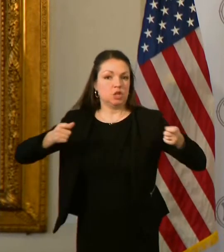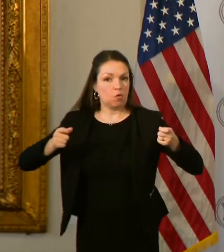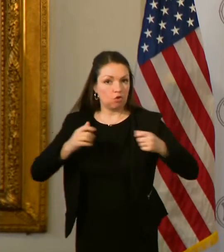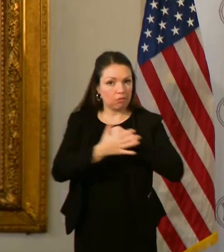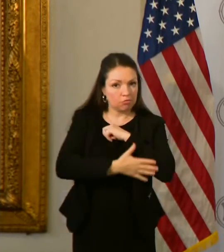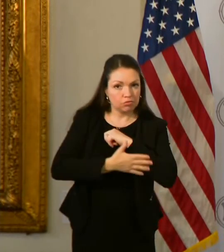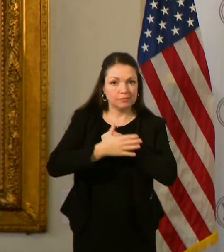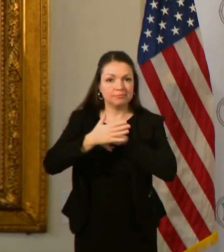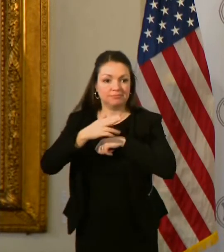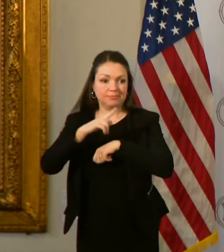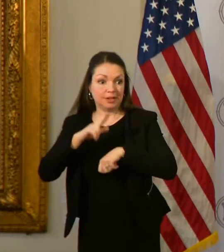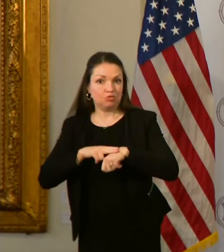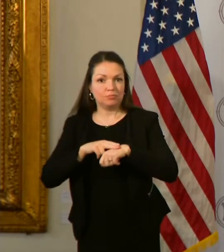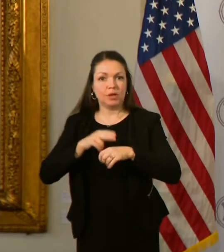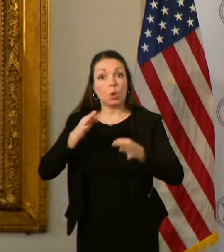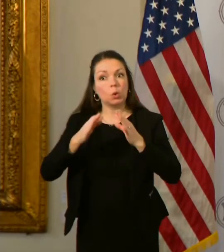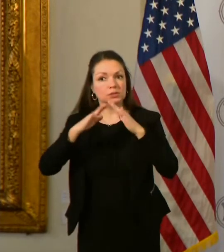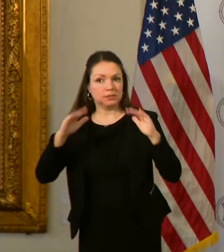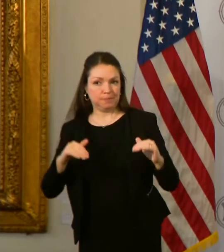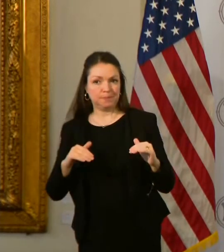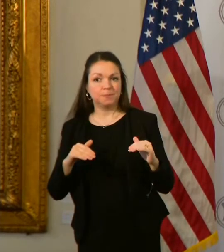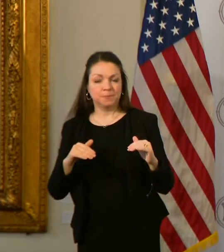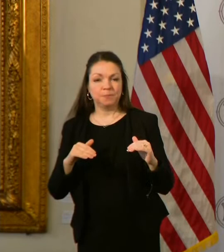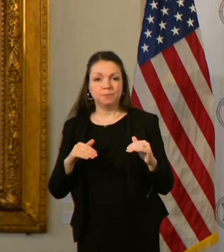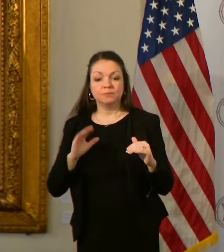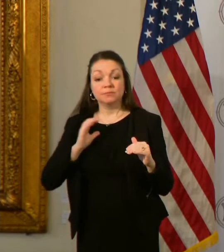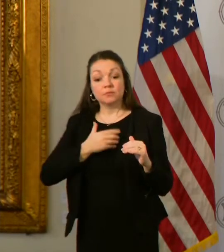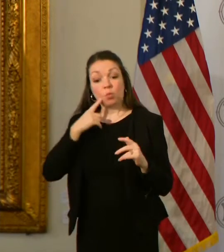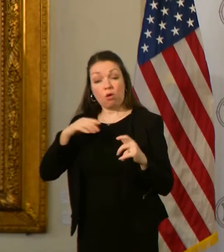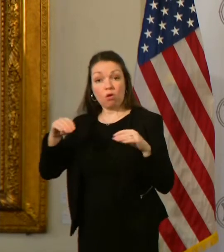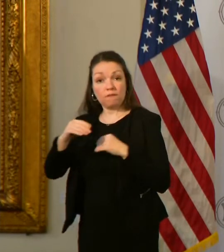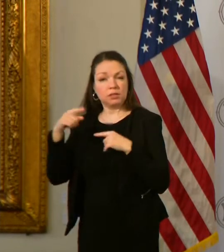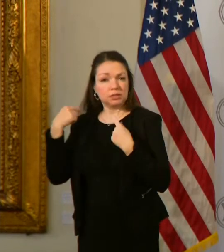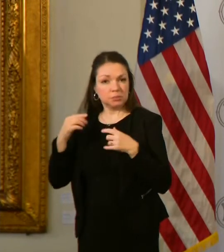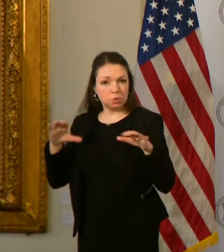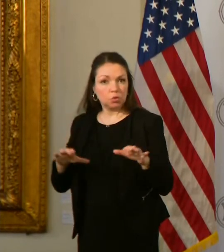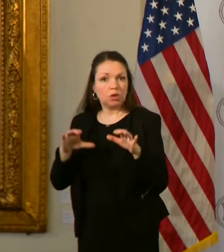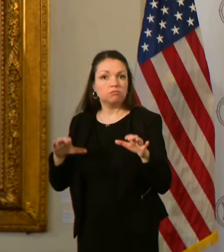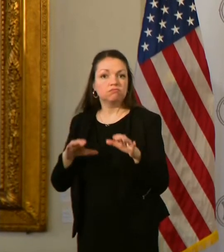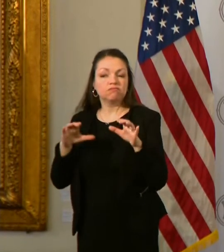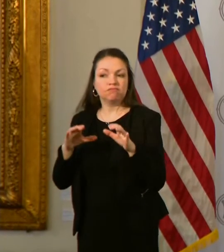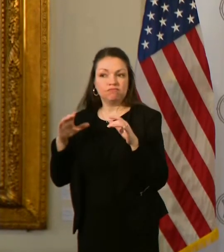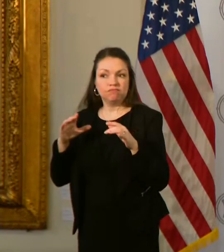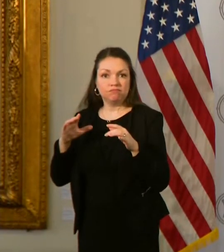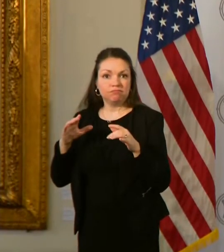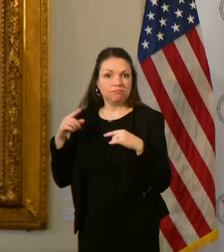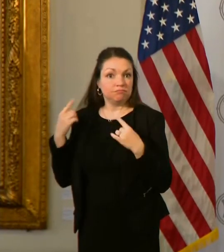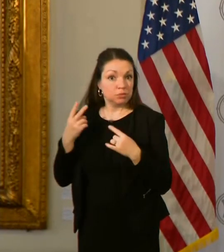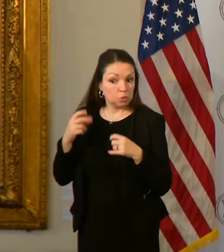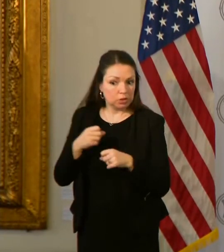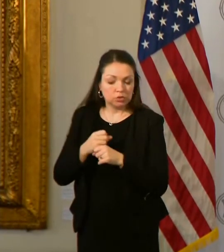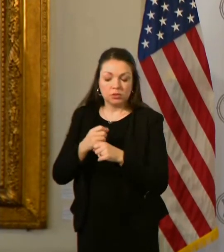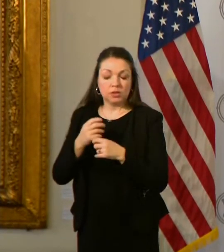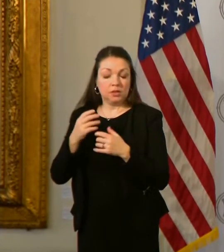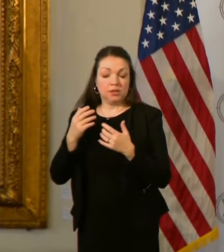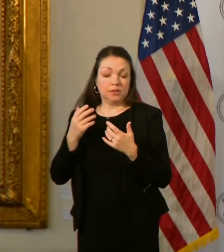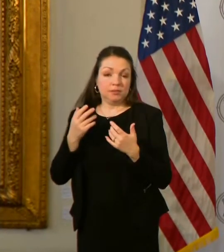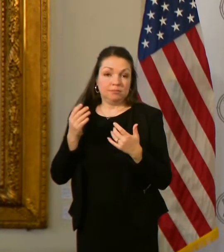system. The work that our office has been doing during the course of this pandemic has been nothing short.